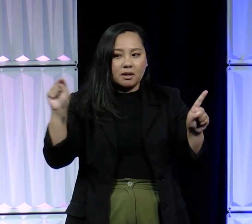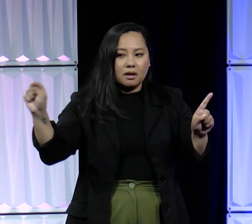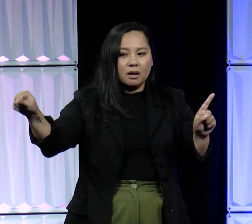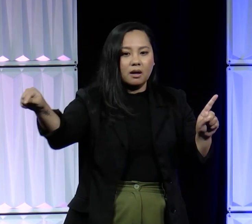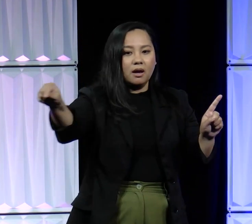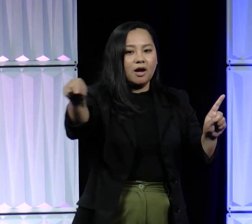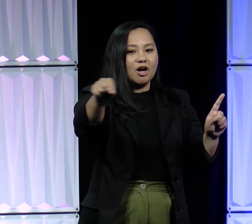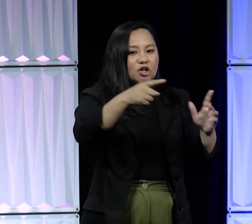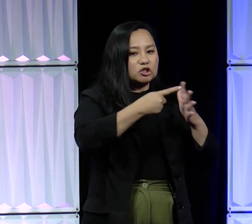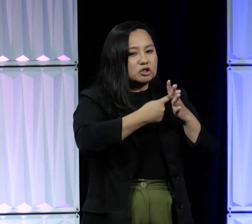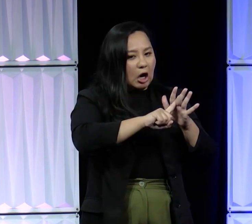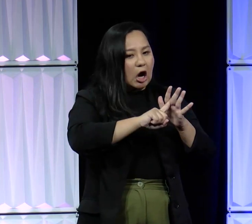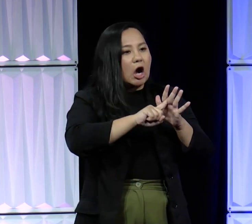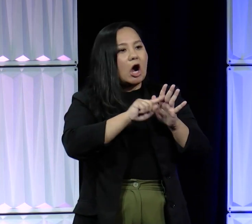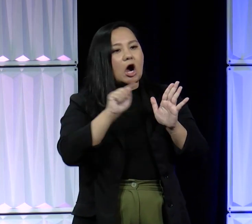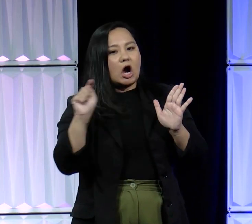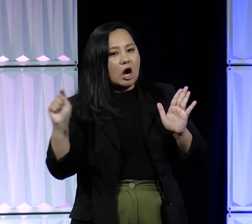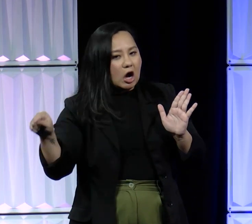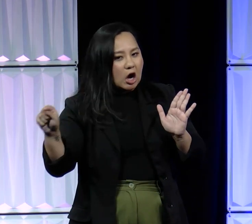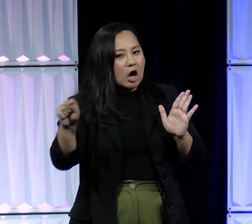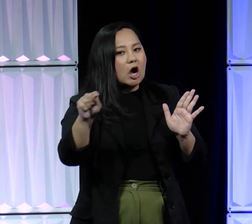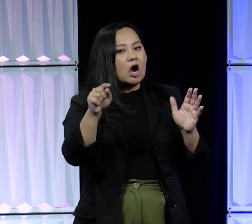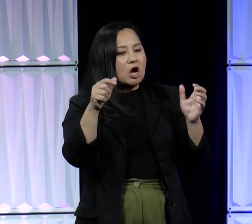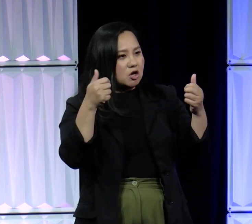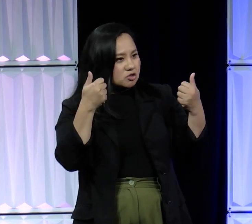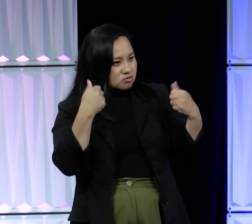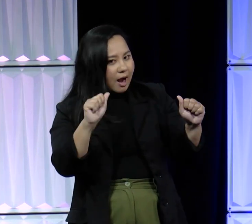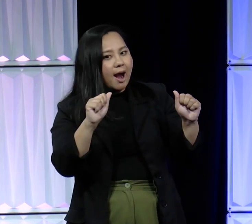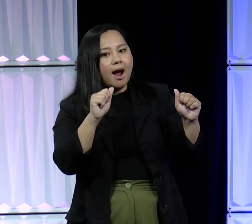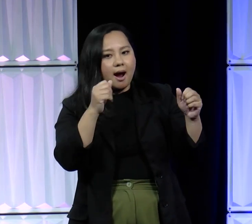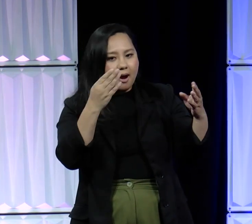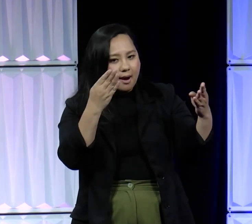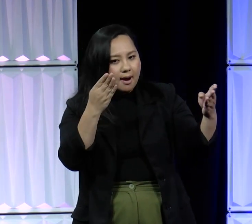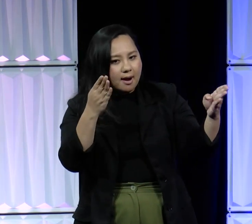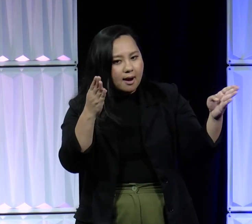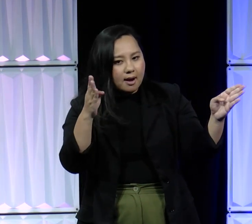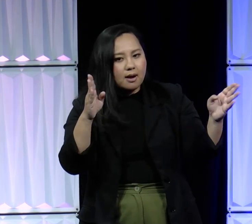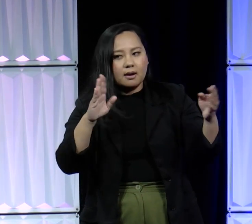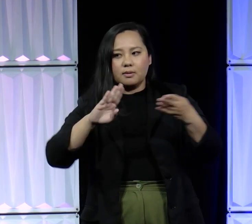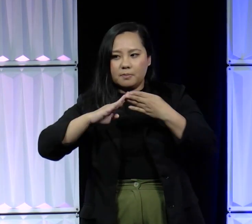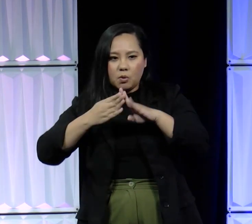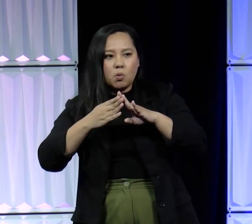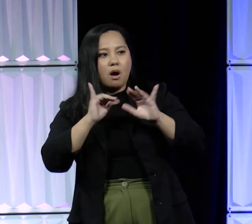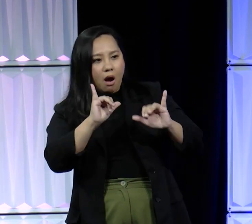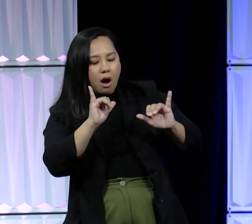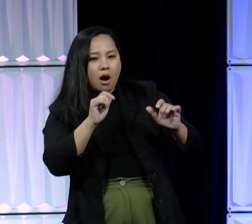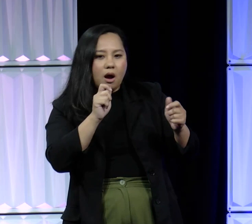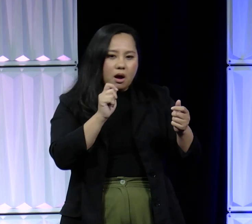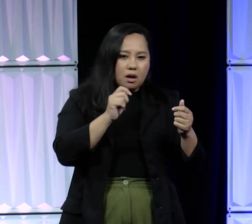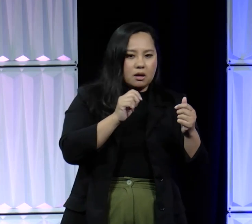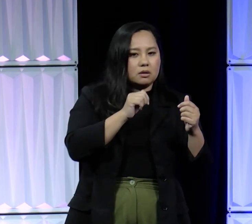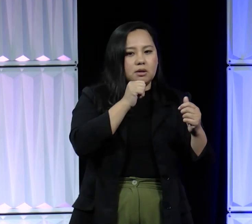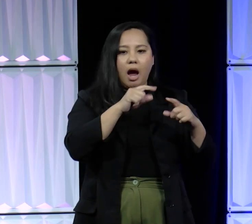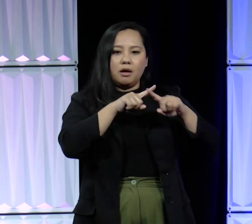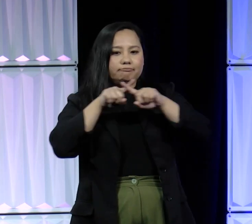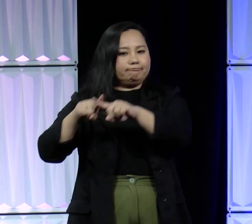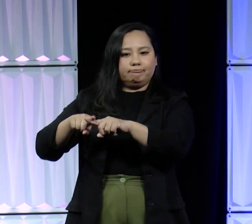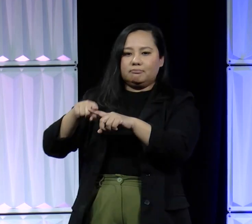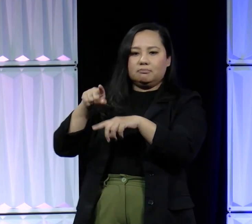already happening. Community-based responses and interventions to violence that do not rely on the state are happening.